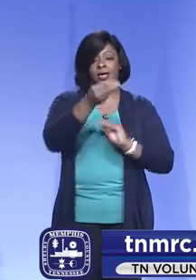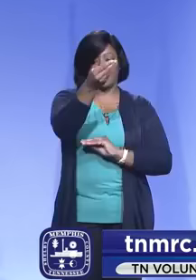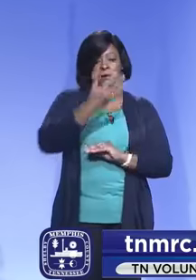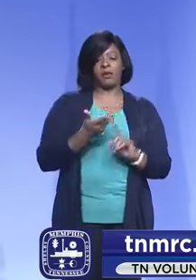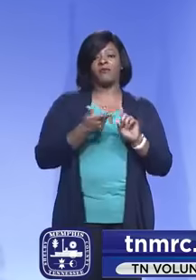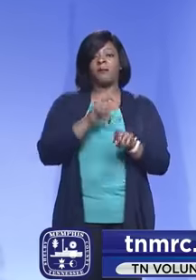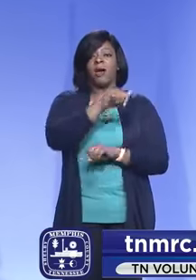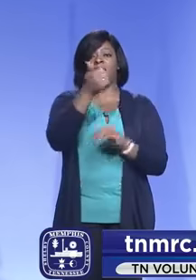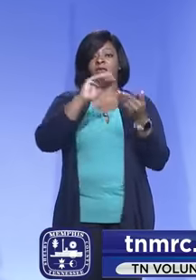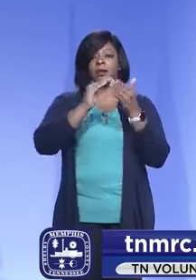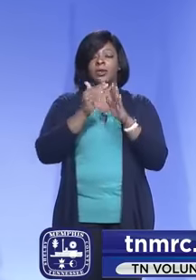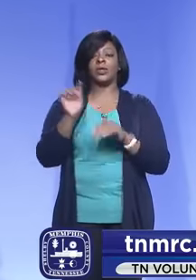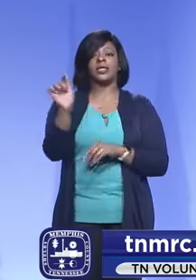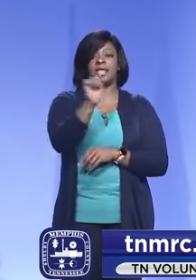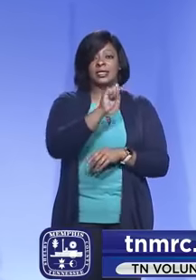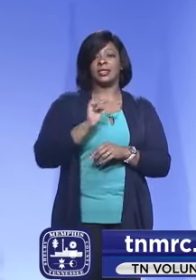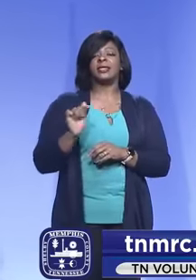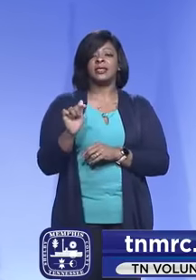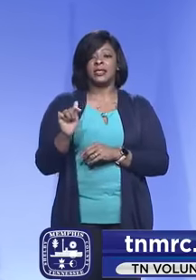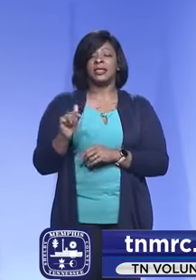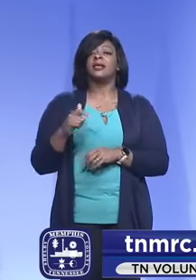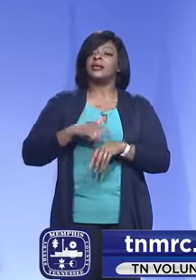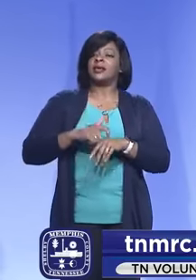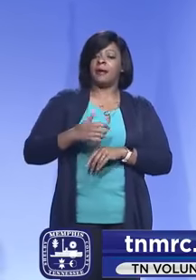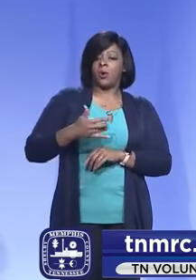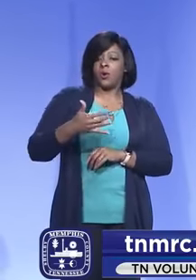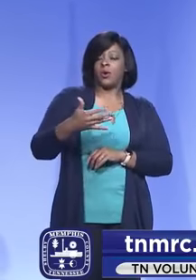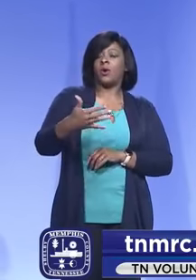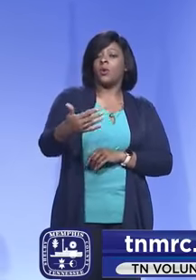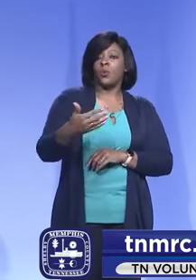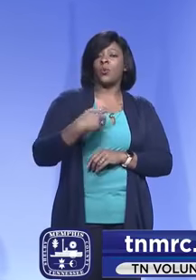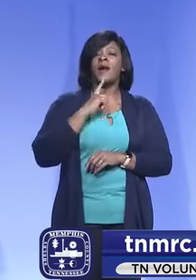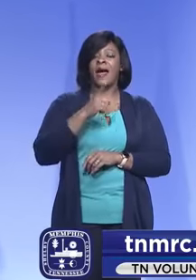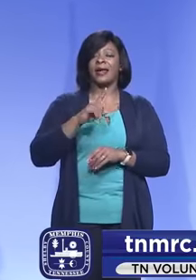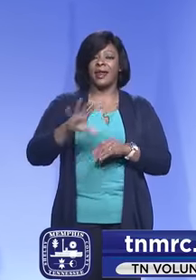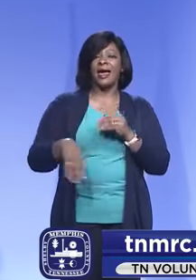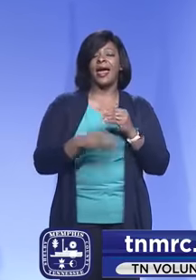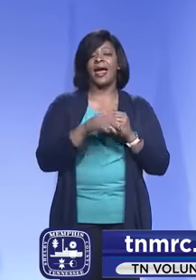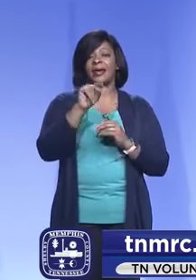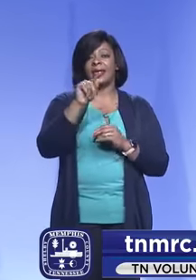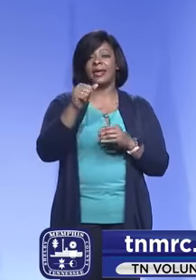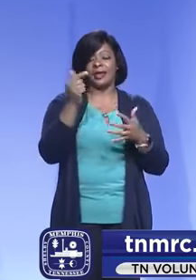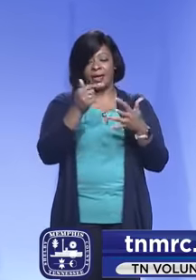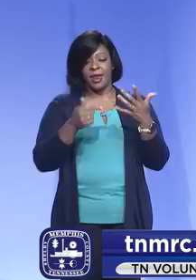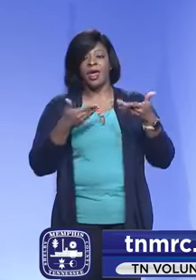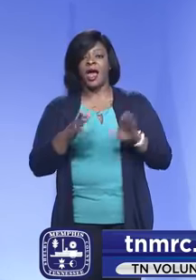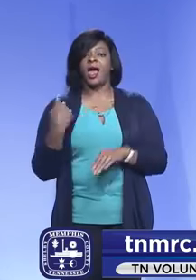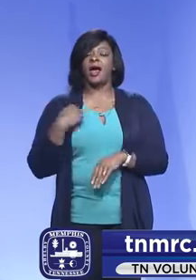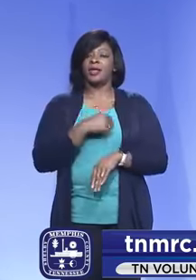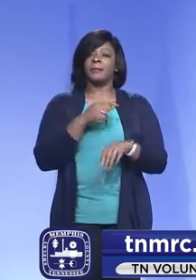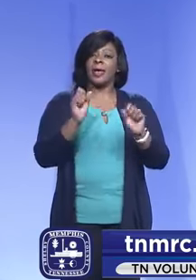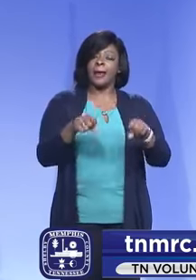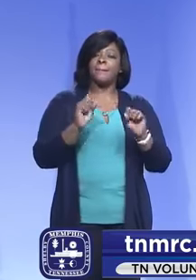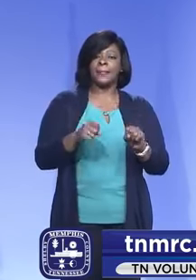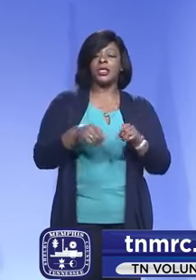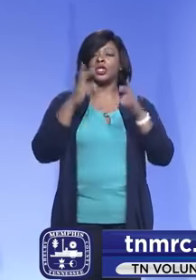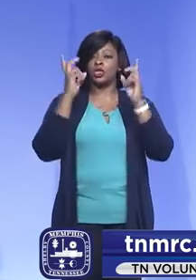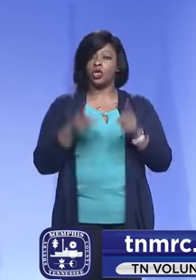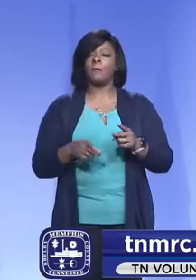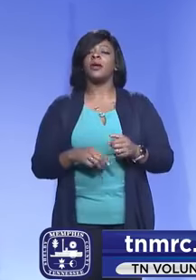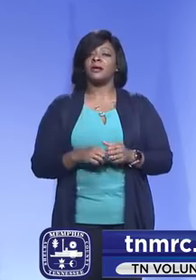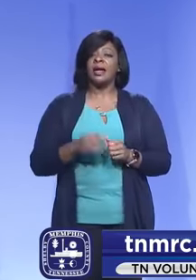from other communities. As time has gone on, we actually have added data elements that allow us to be able to